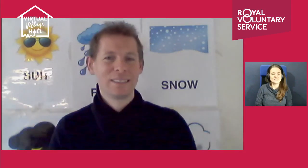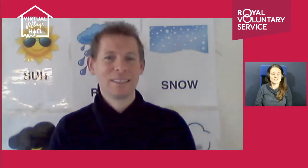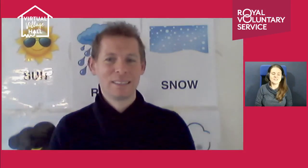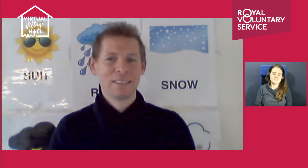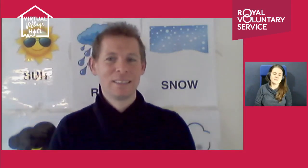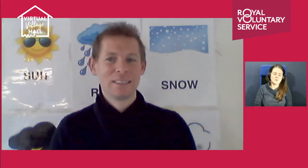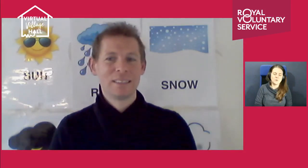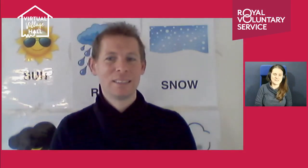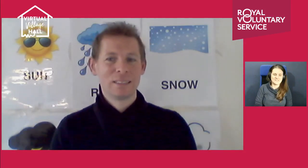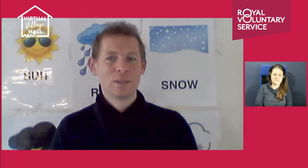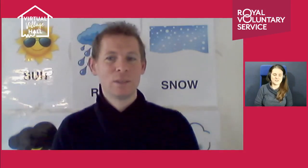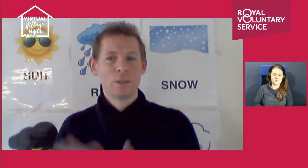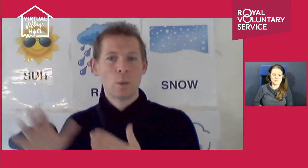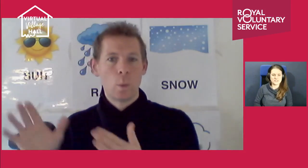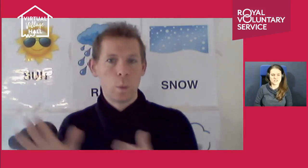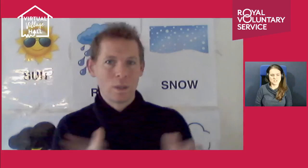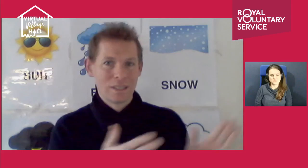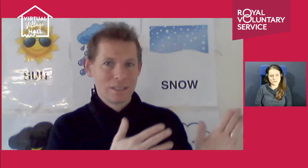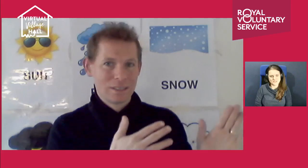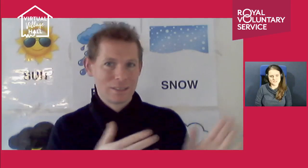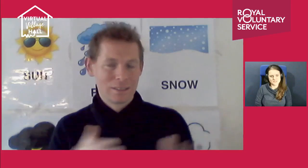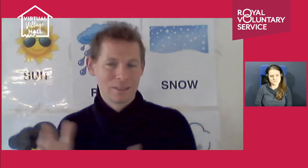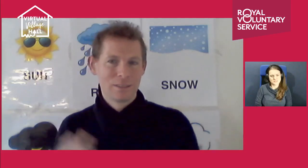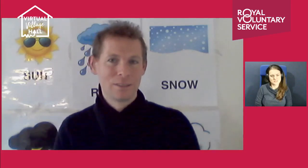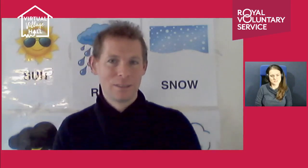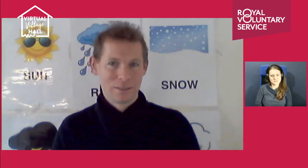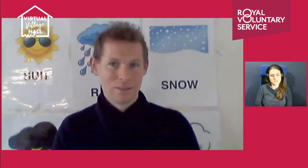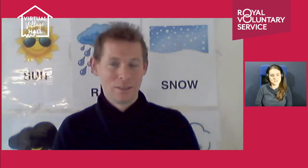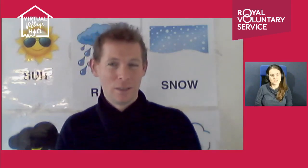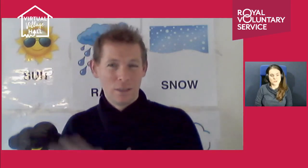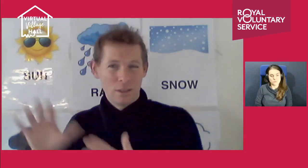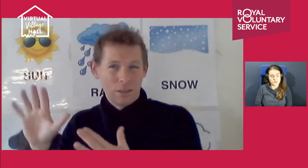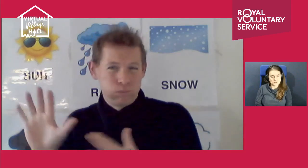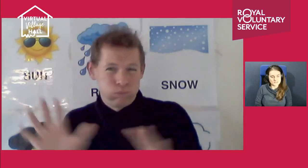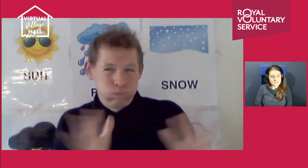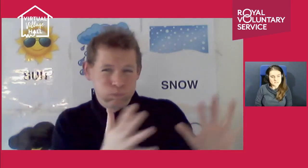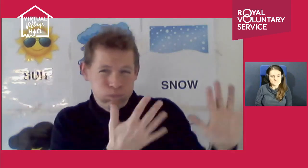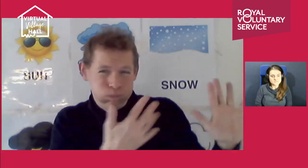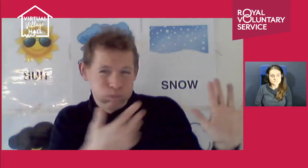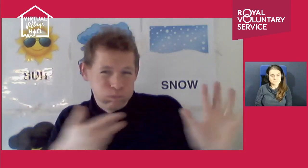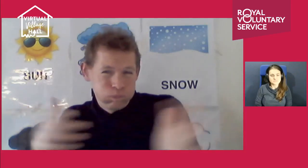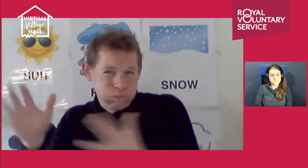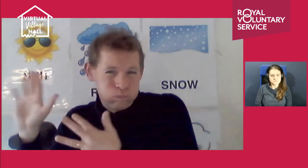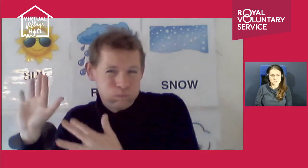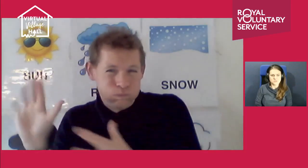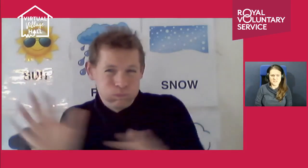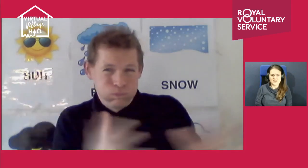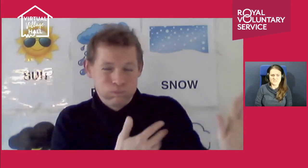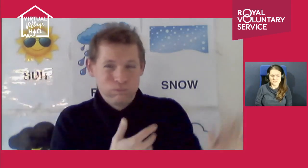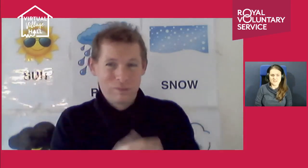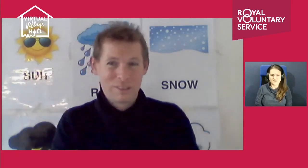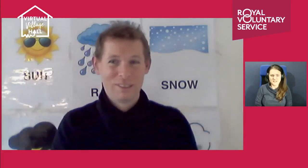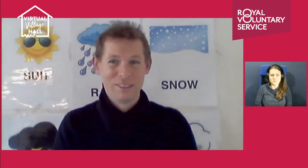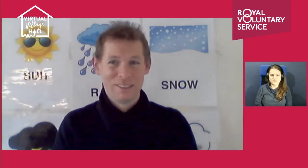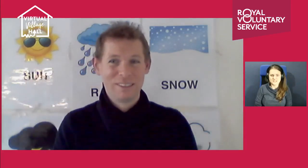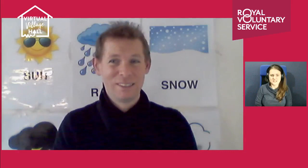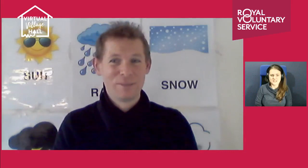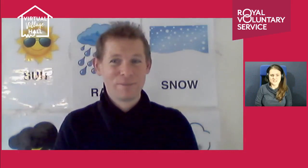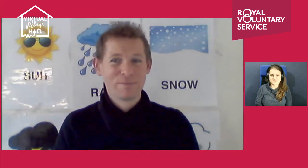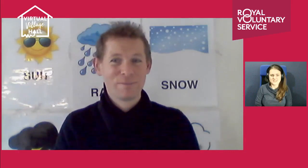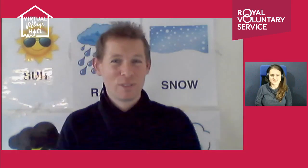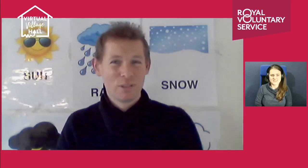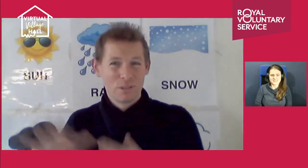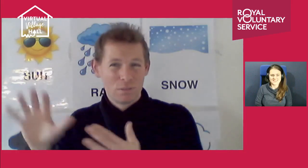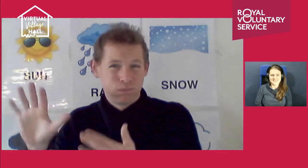Okay, so let's think about wind and how we might change wind. So we have windy. We have fairly